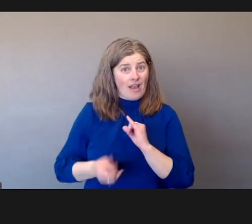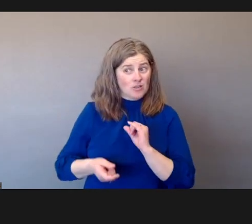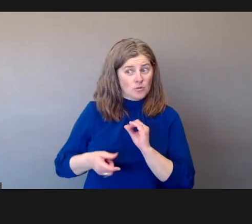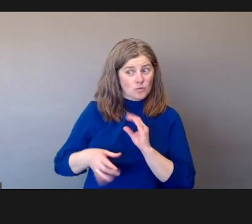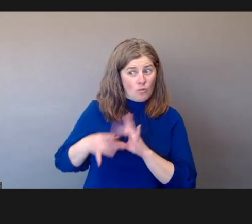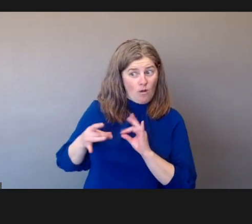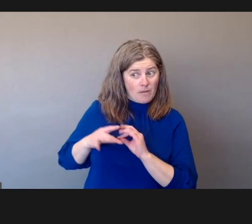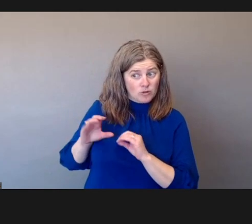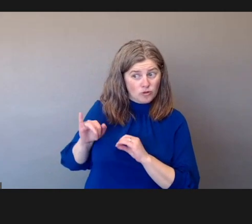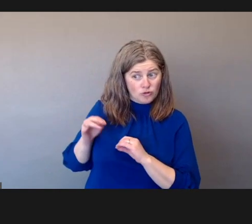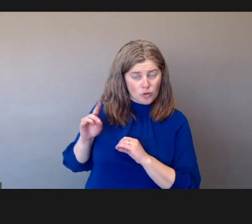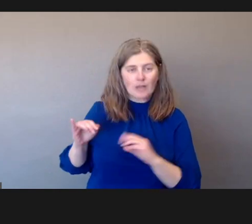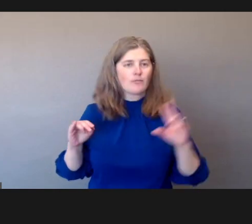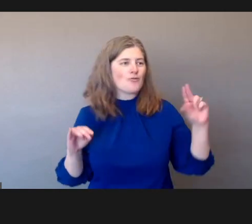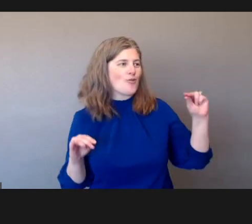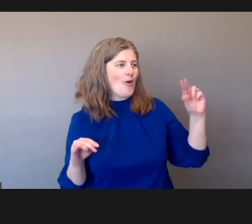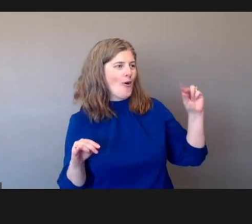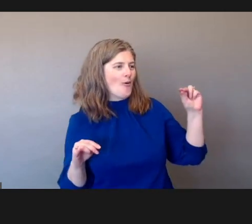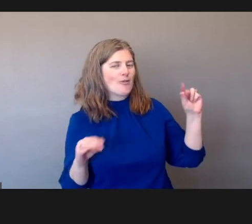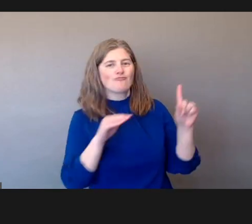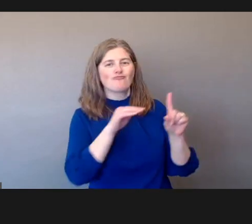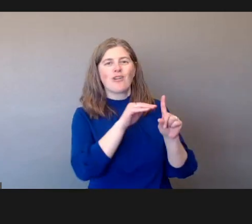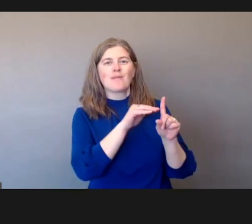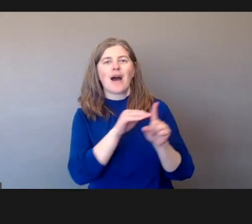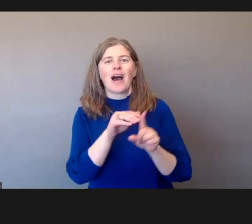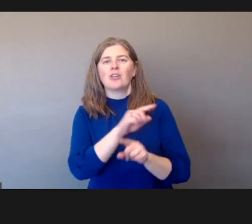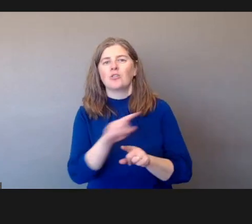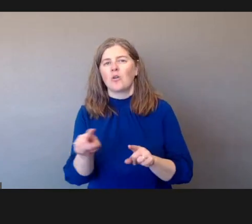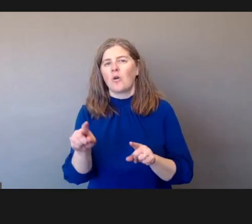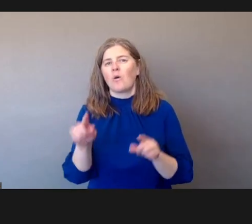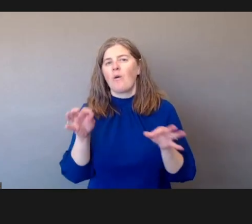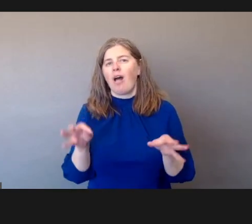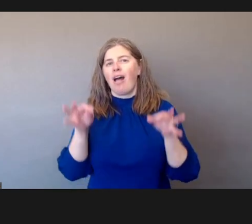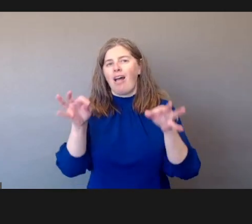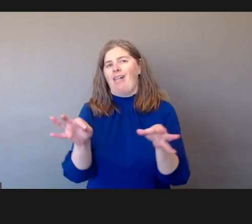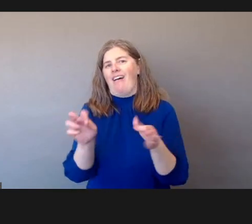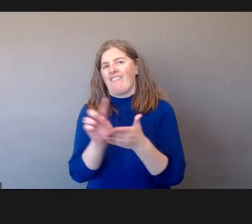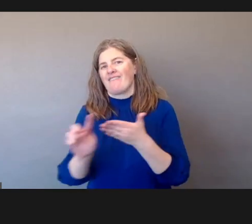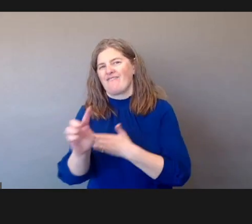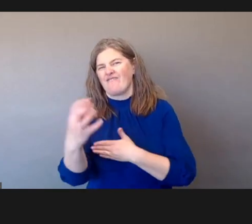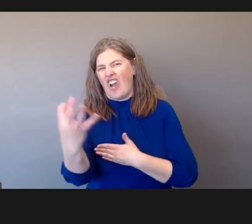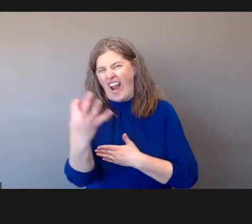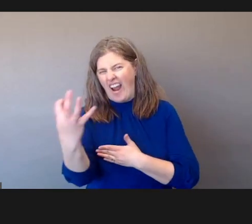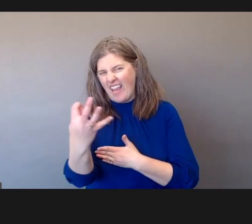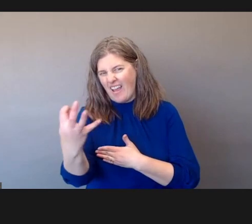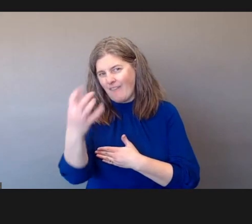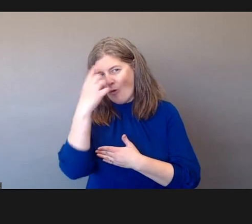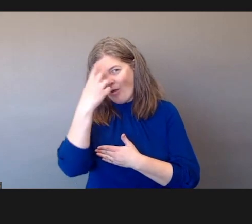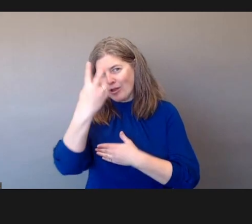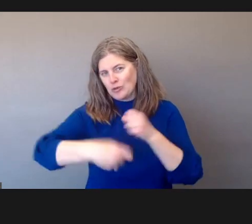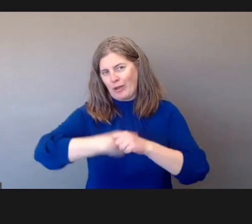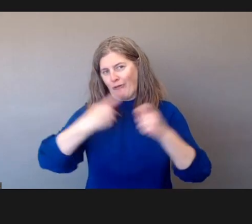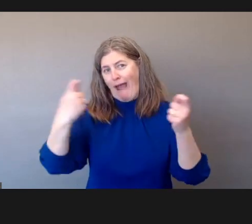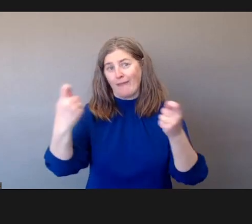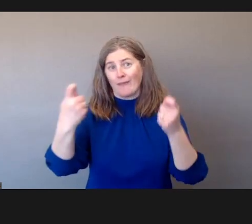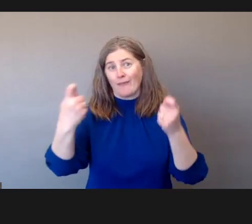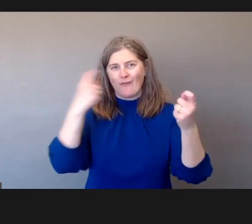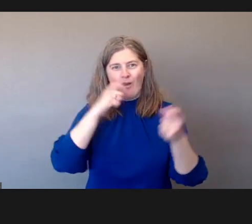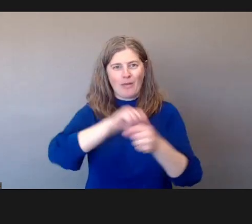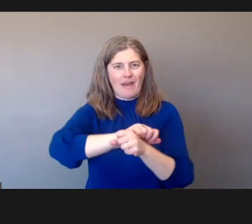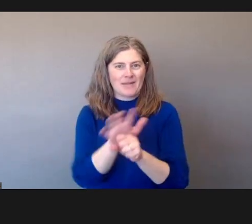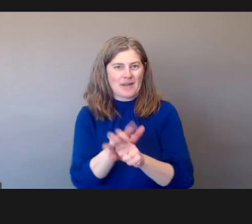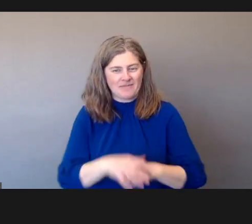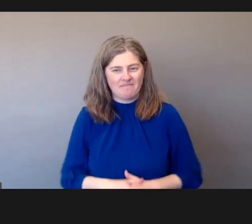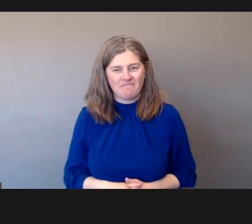Jody? No, I was just going to remind them that we'll be moving to Friday next week before the 2-year anniversary of the pandemic.